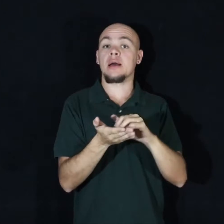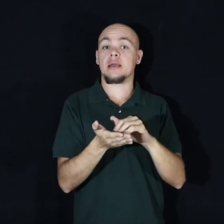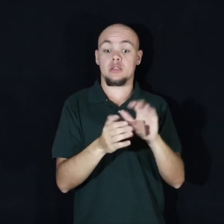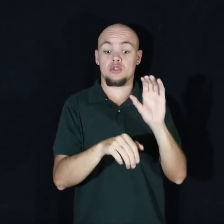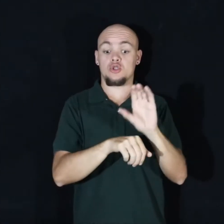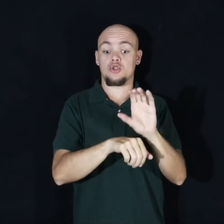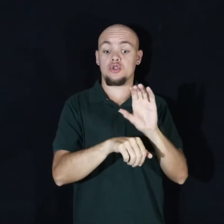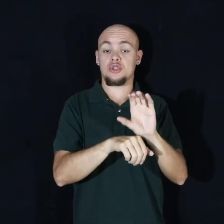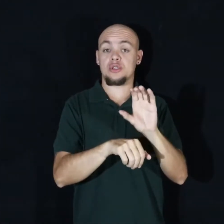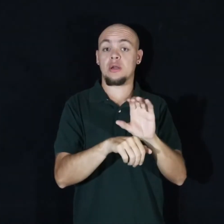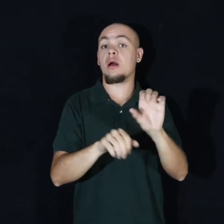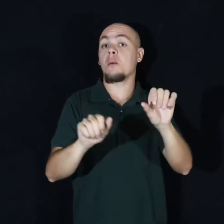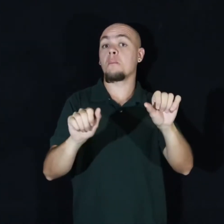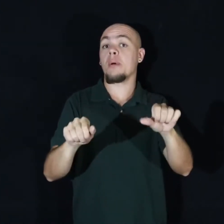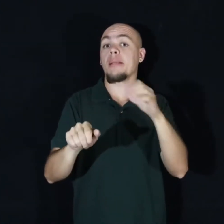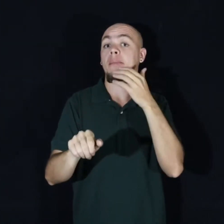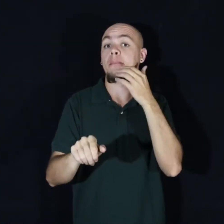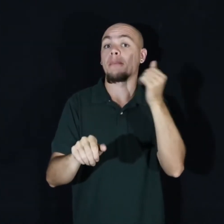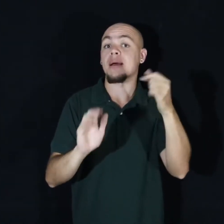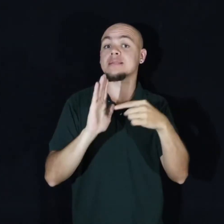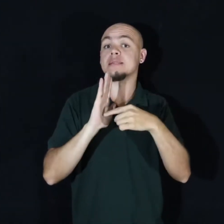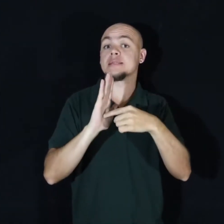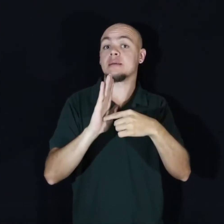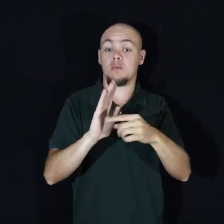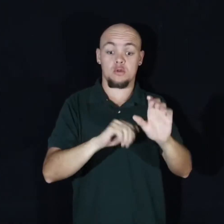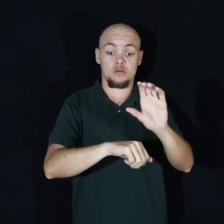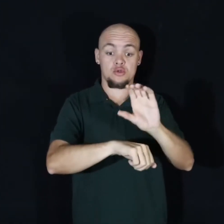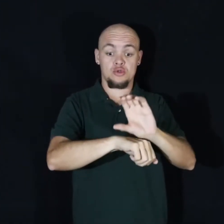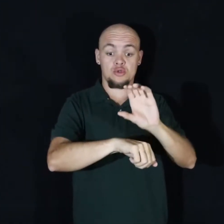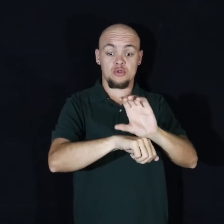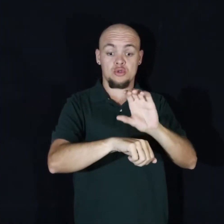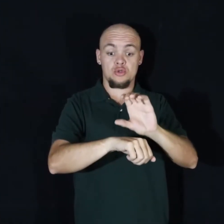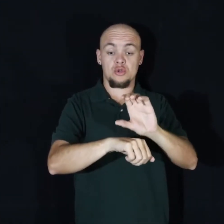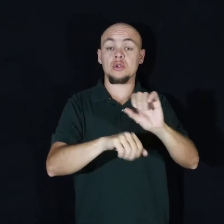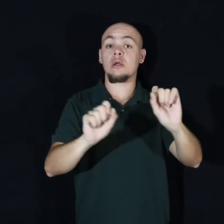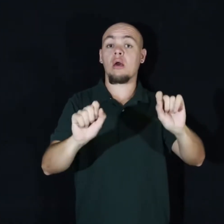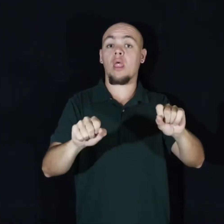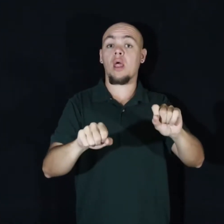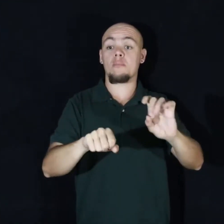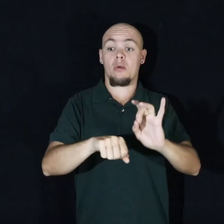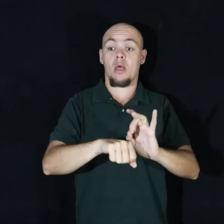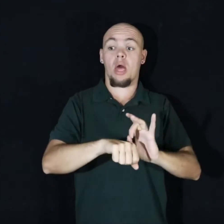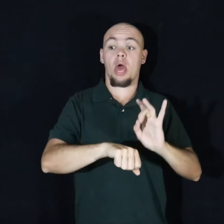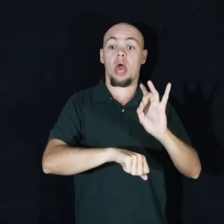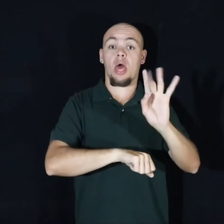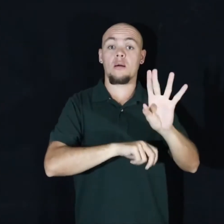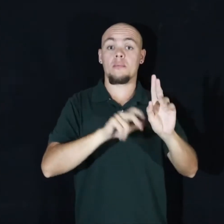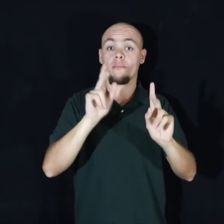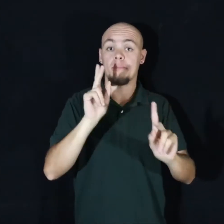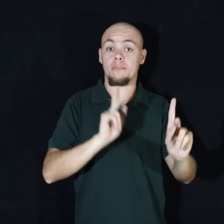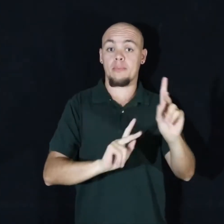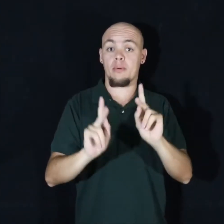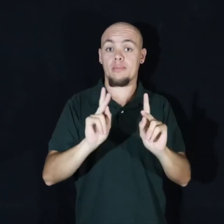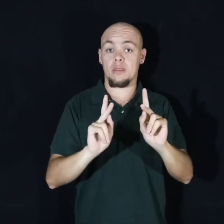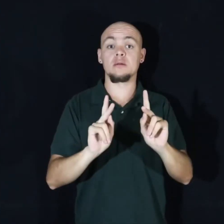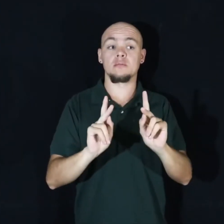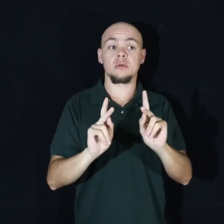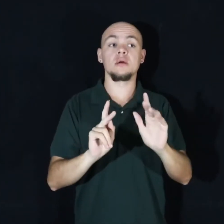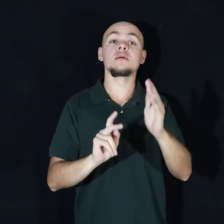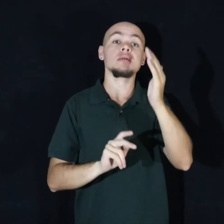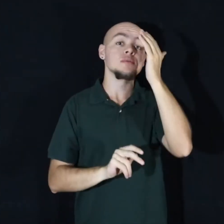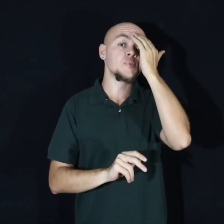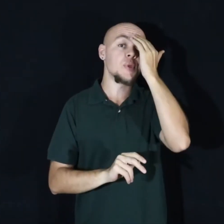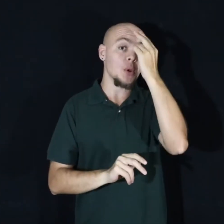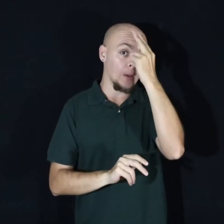rules. Again, when we talk about churches, I think possibly the best example of a church being able to exclude